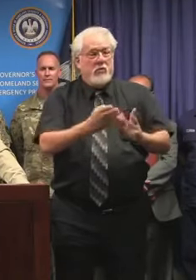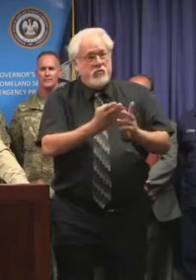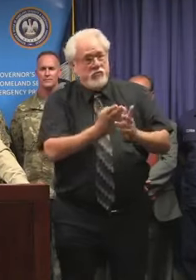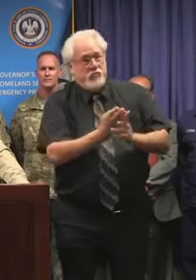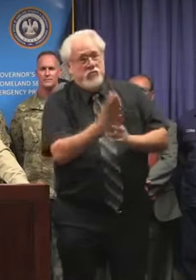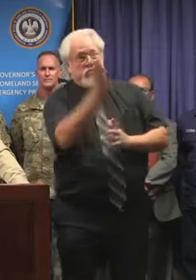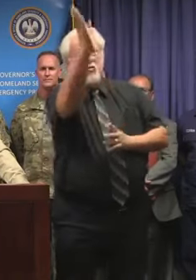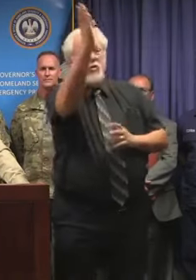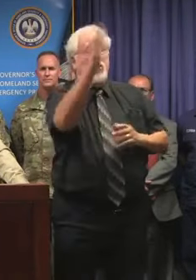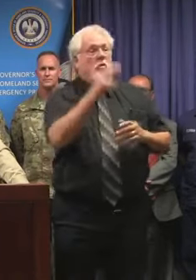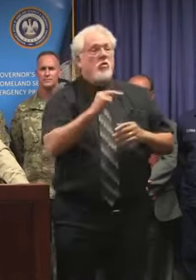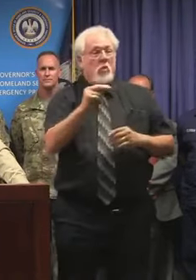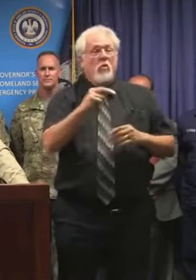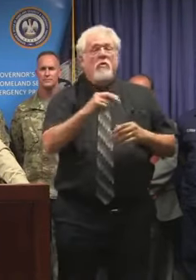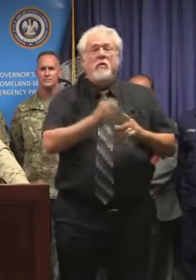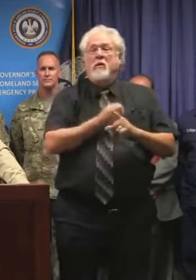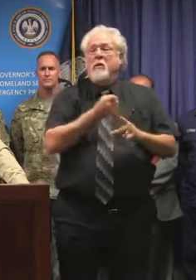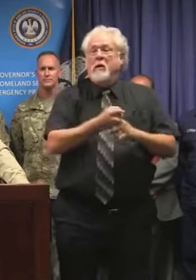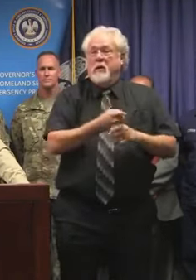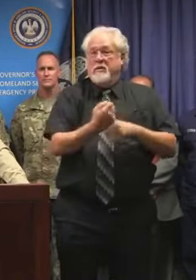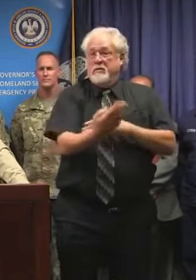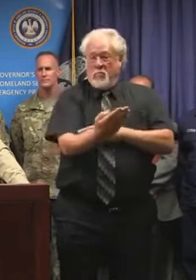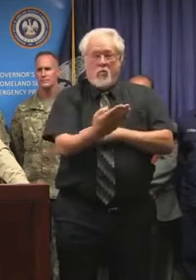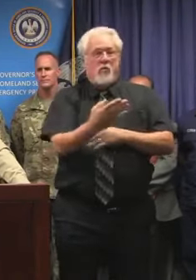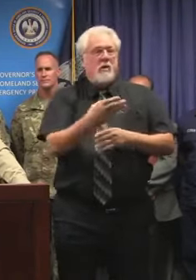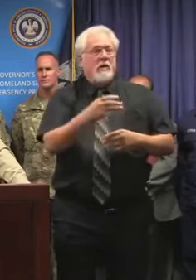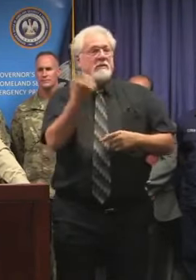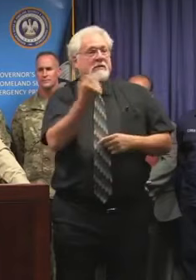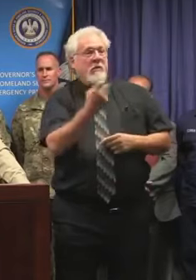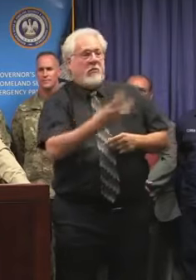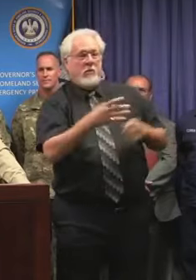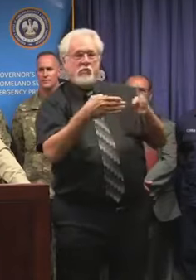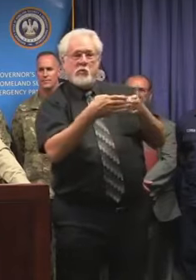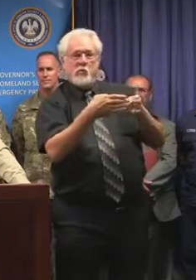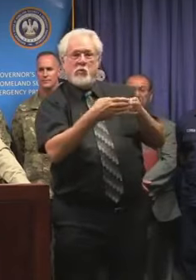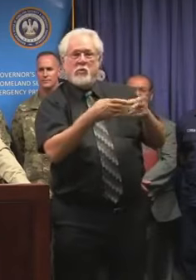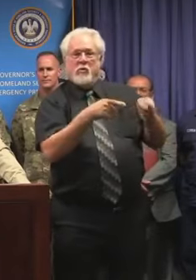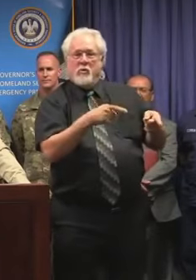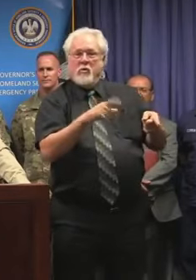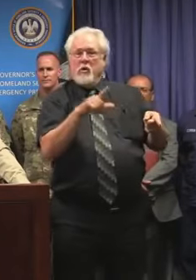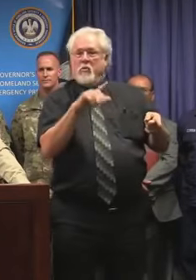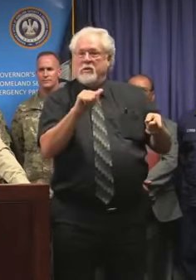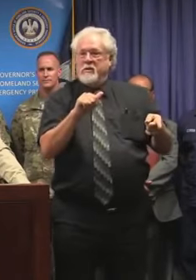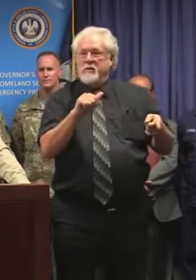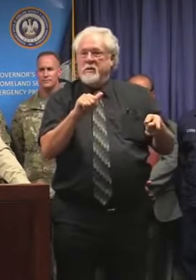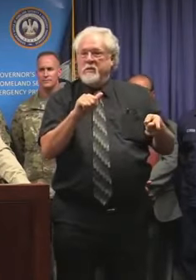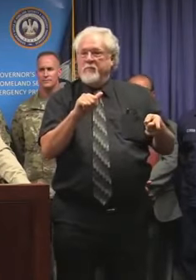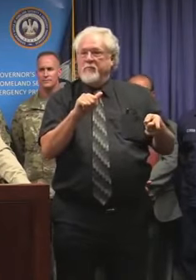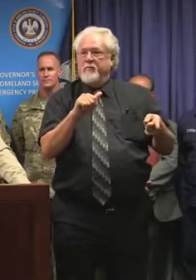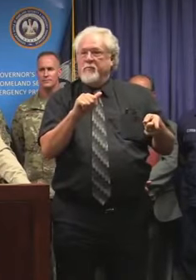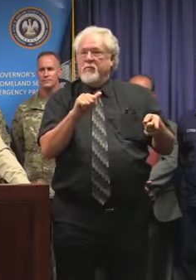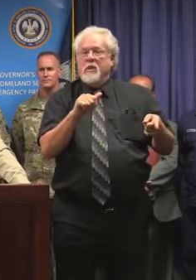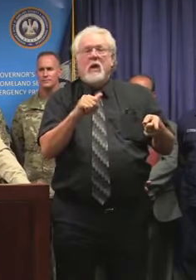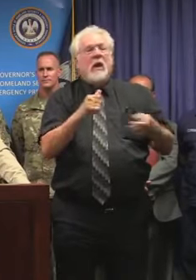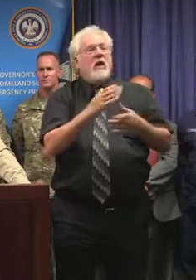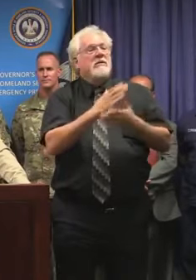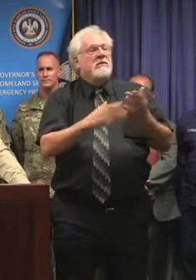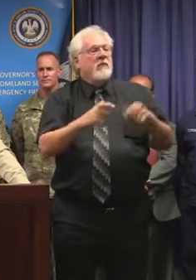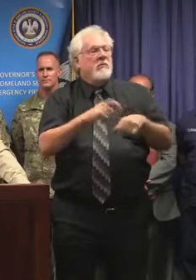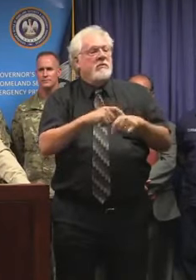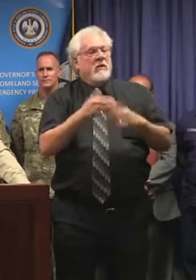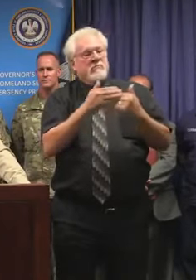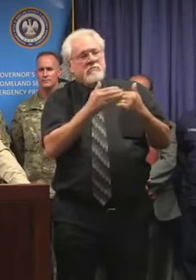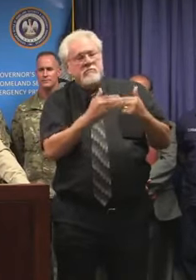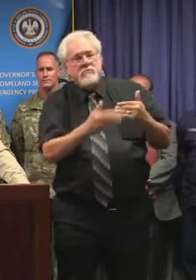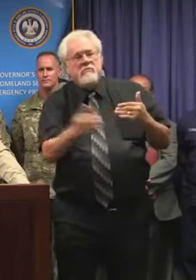north. As you know, it made landfall early this morning in the very southwest corner of Louisiana. Sometime over the next